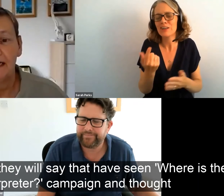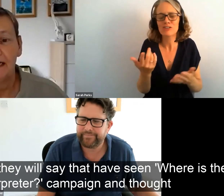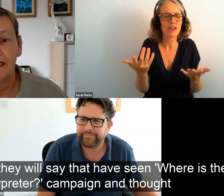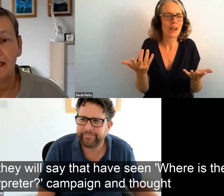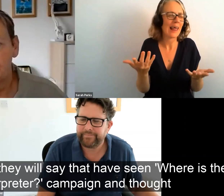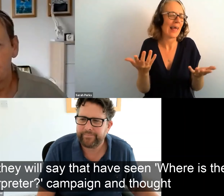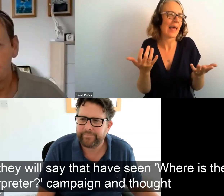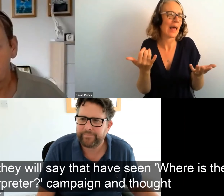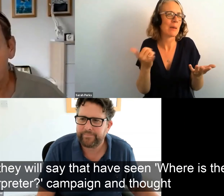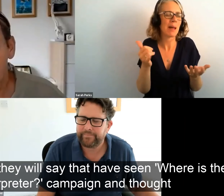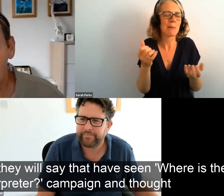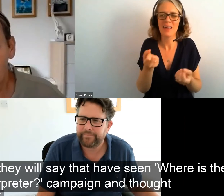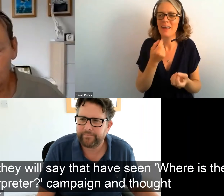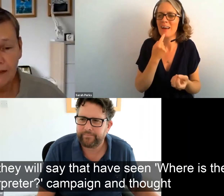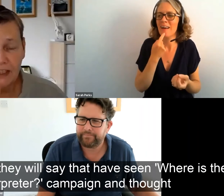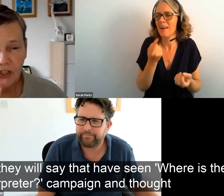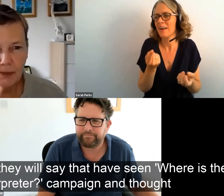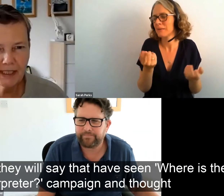seen the